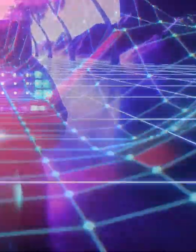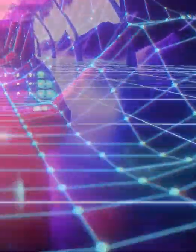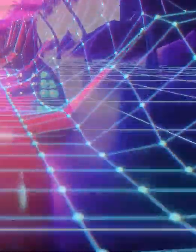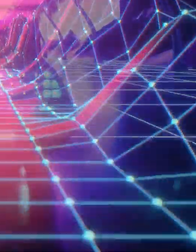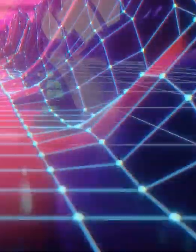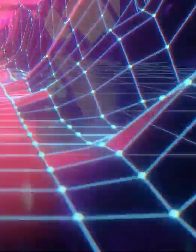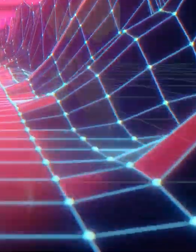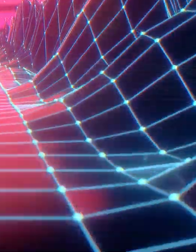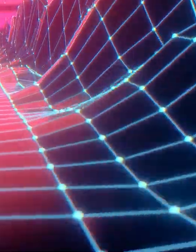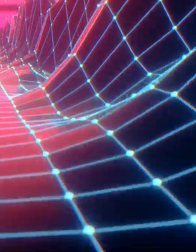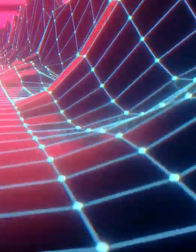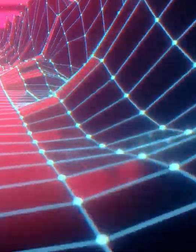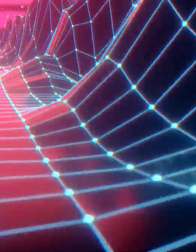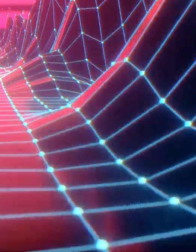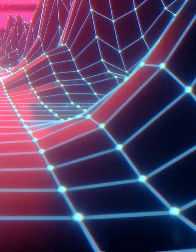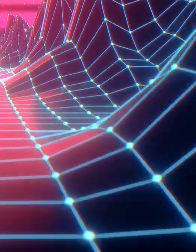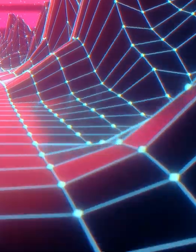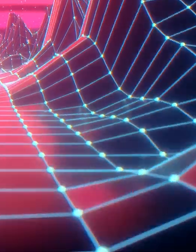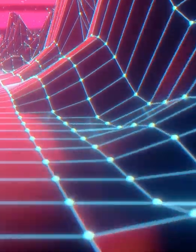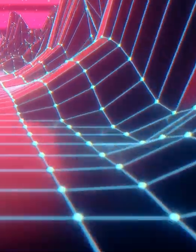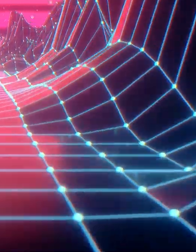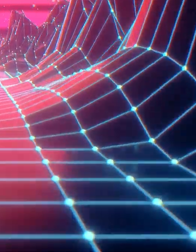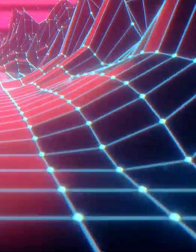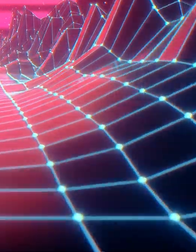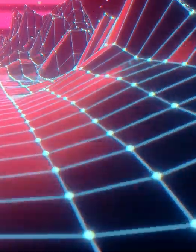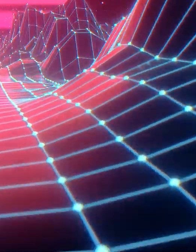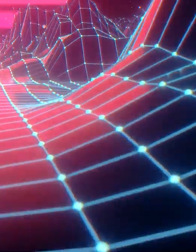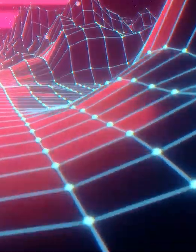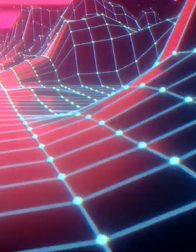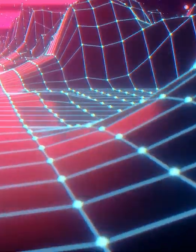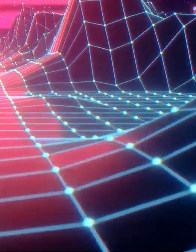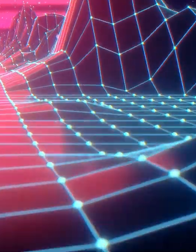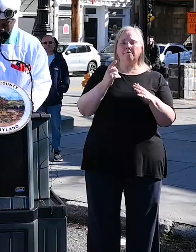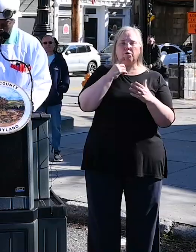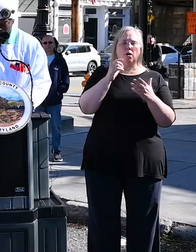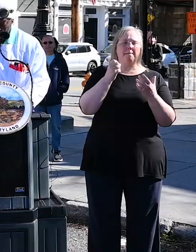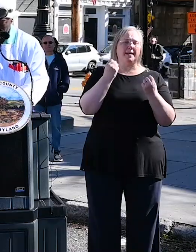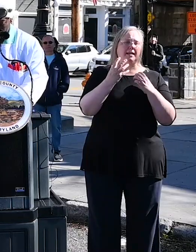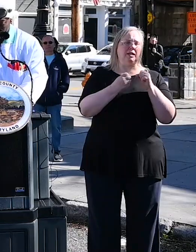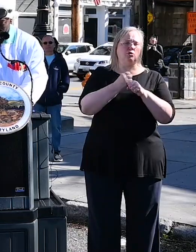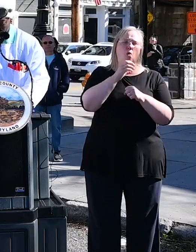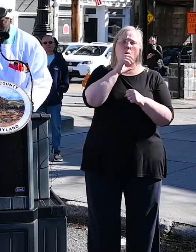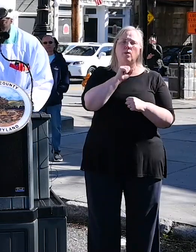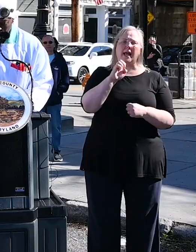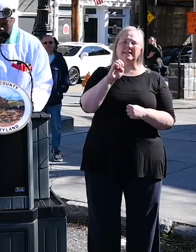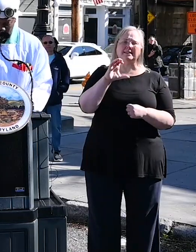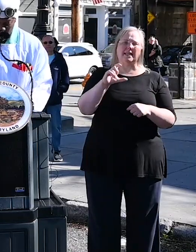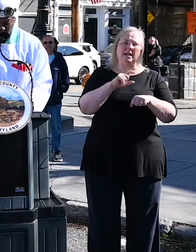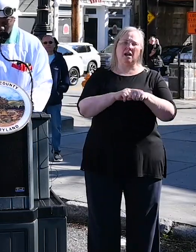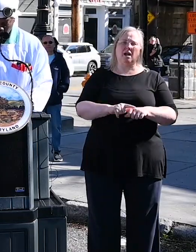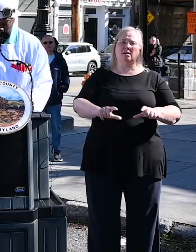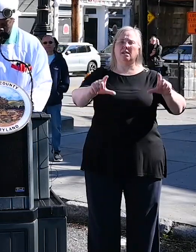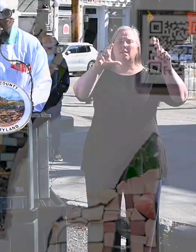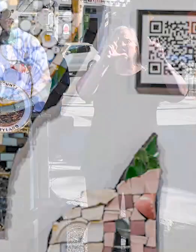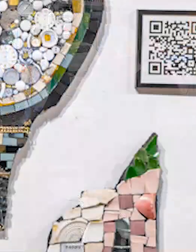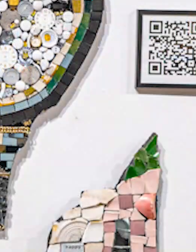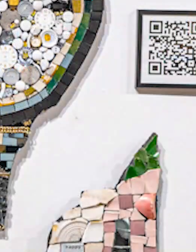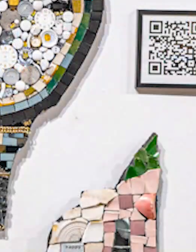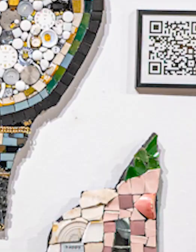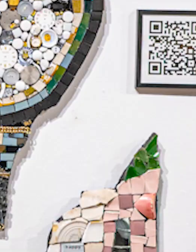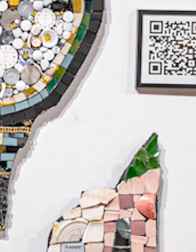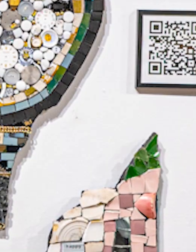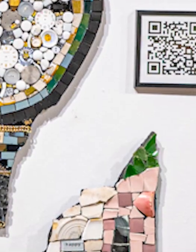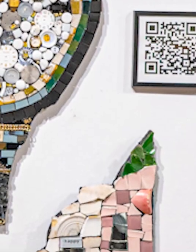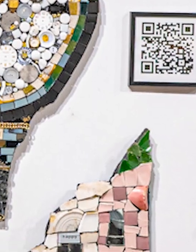knew something was missing. For decades, the old Ellicott City clock has been more than just a way to tell